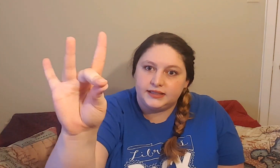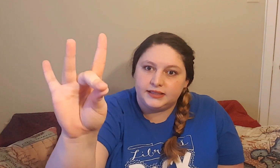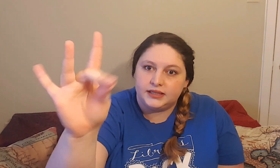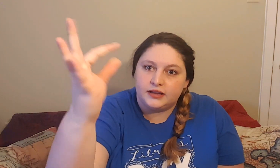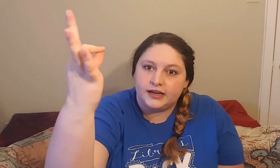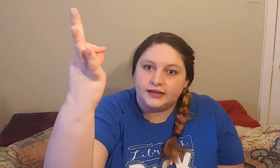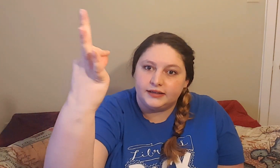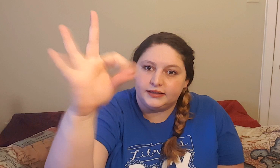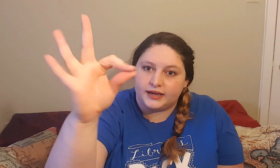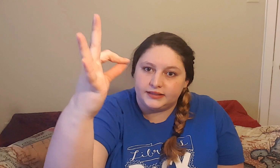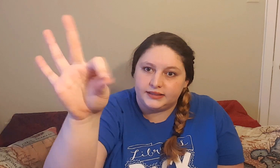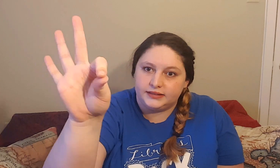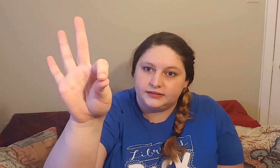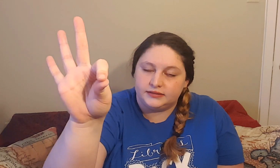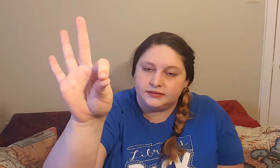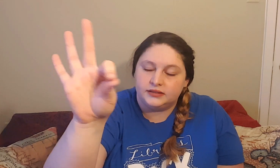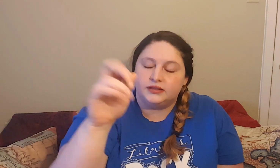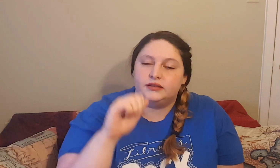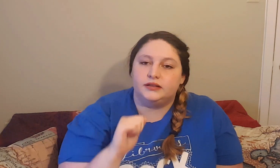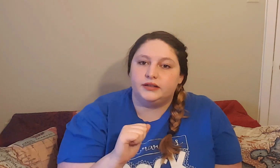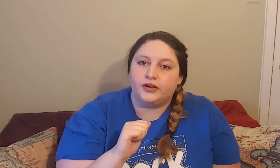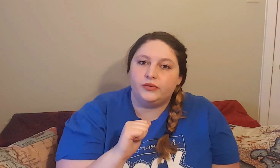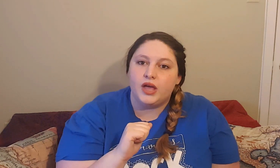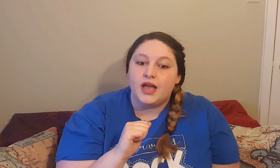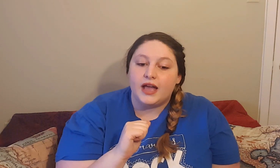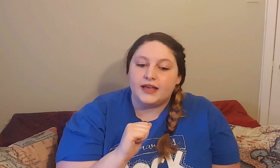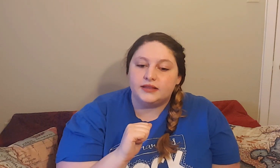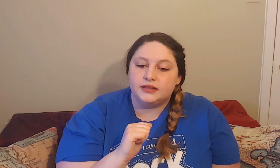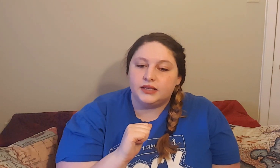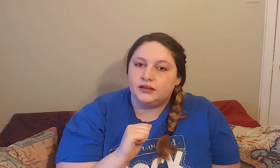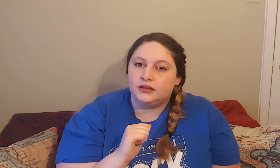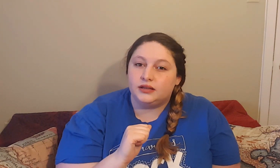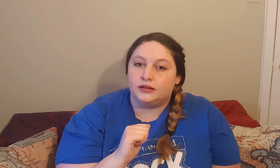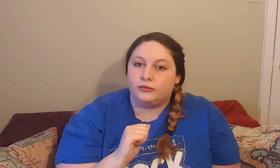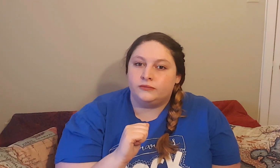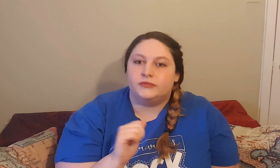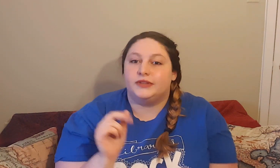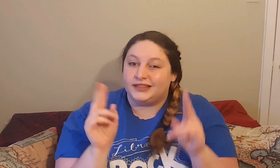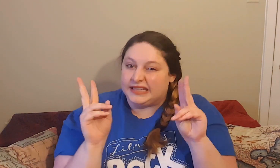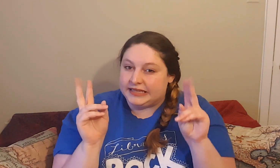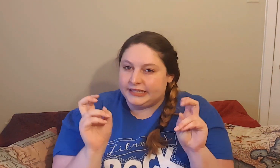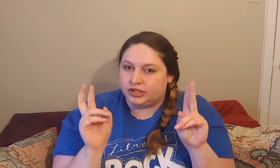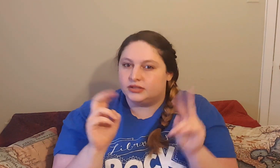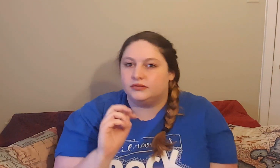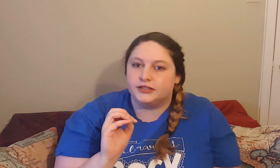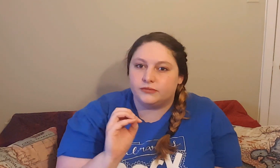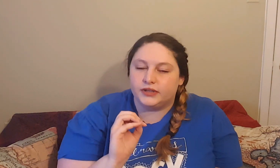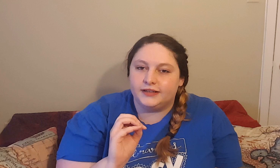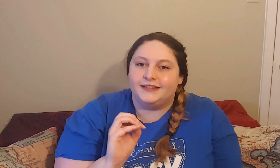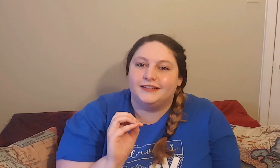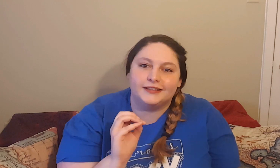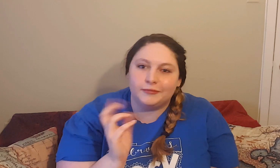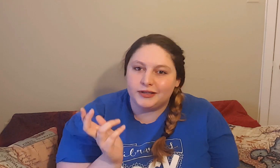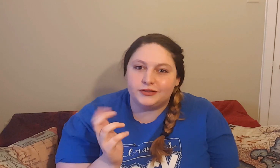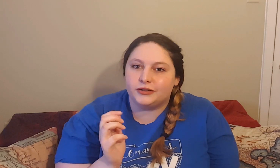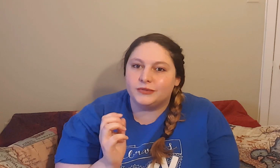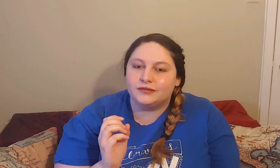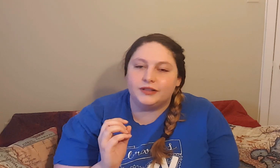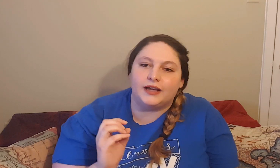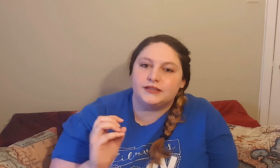18, 19. There you go. And then like the itch is what can be determined to be the last